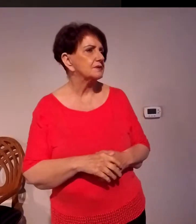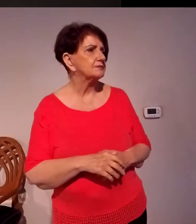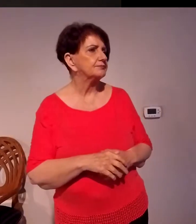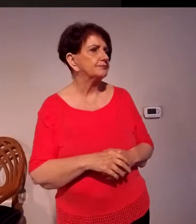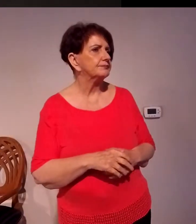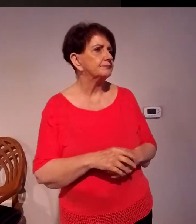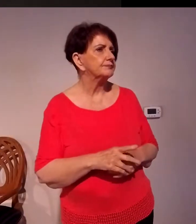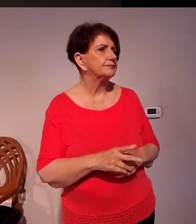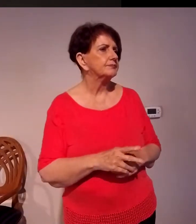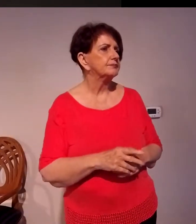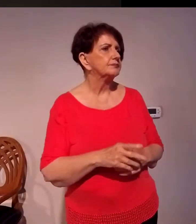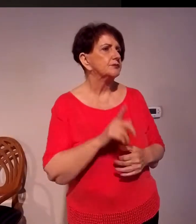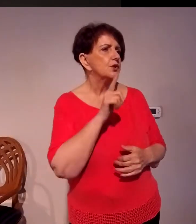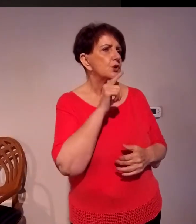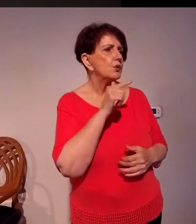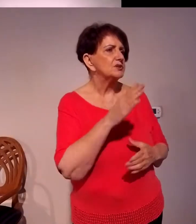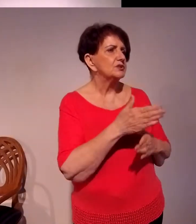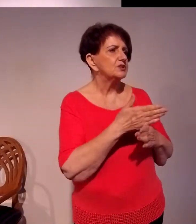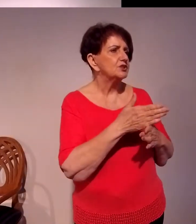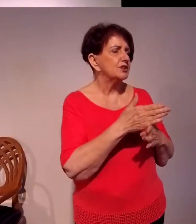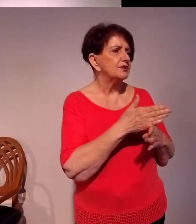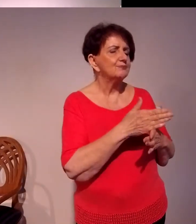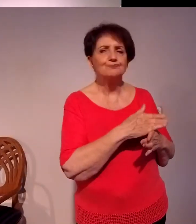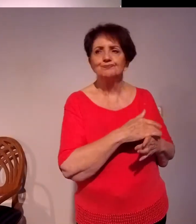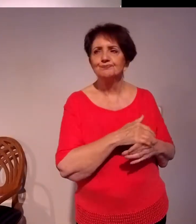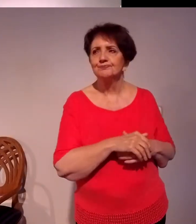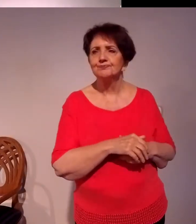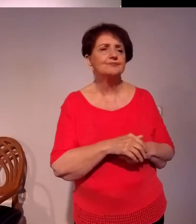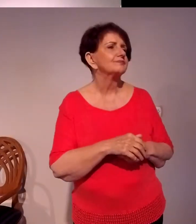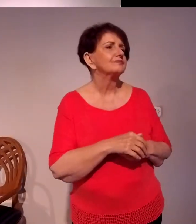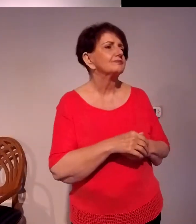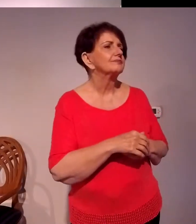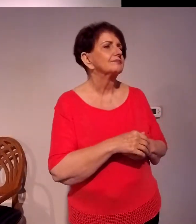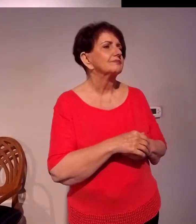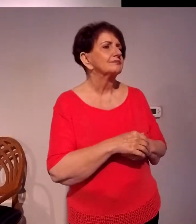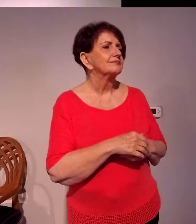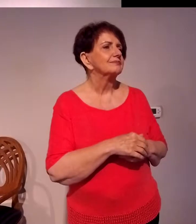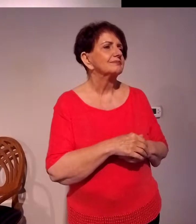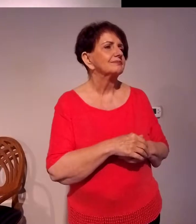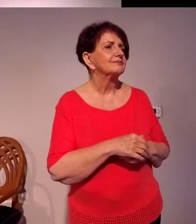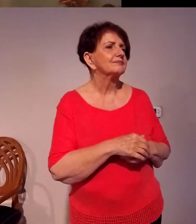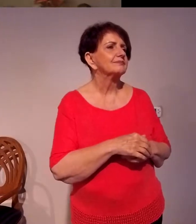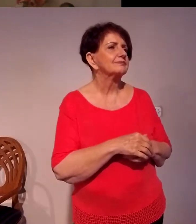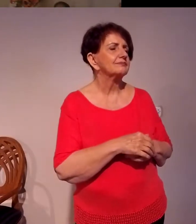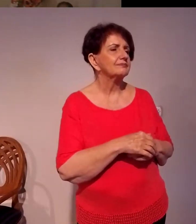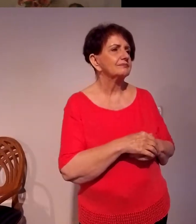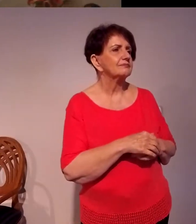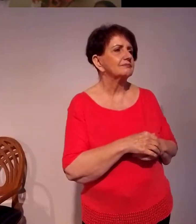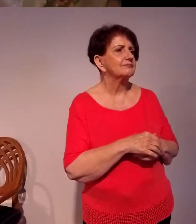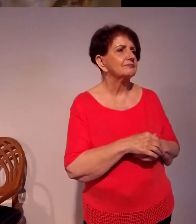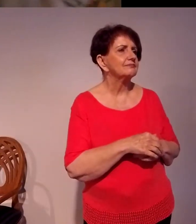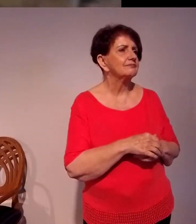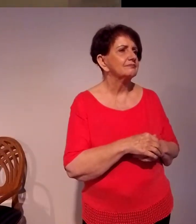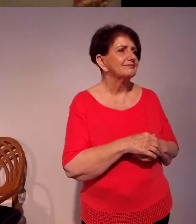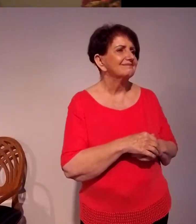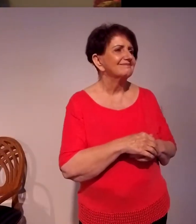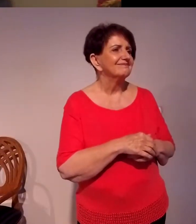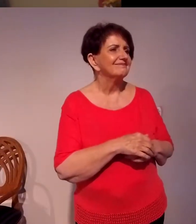here. Who's going to share something? All right, I see one in the middle in the back. Oh, and then there.